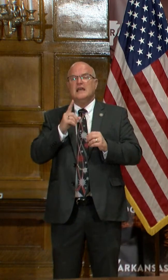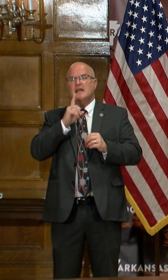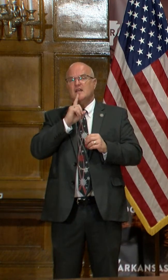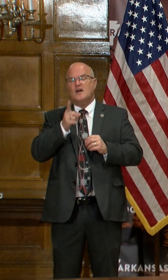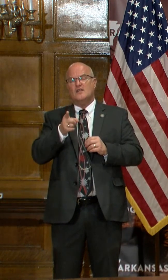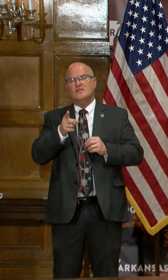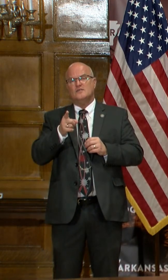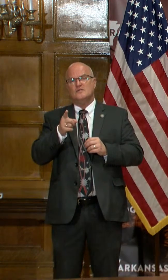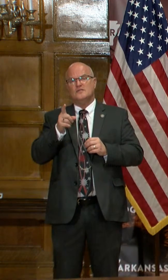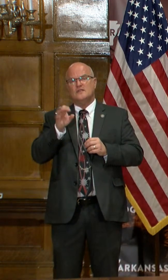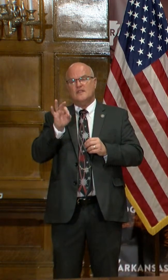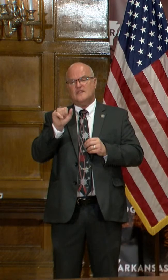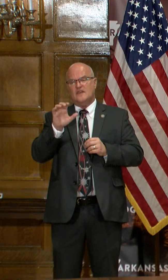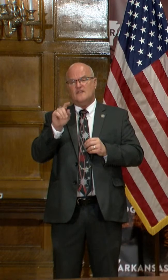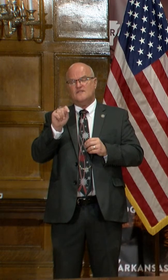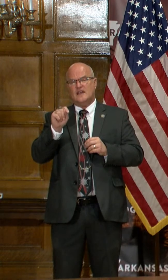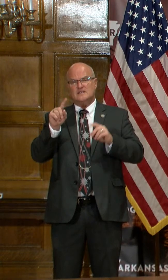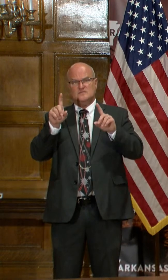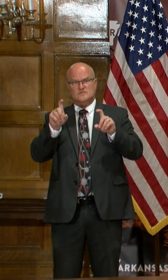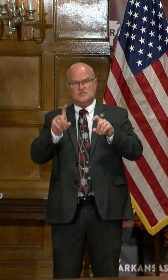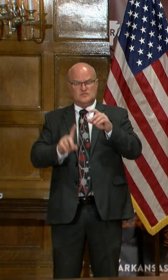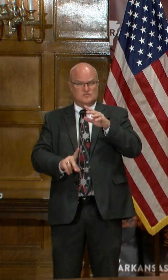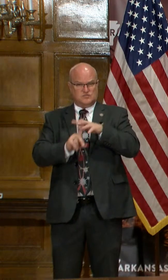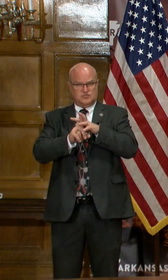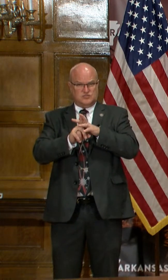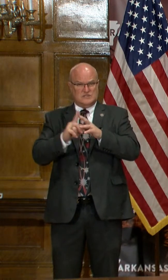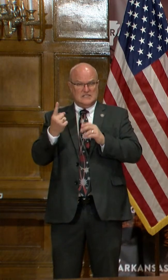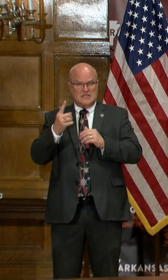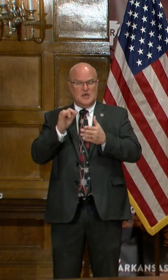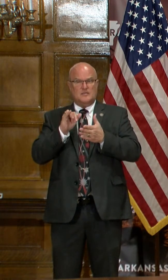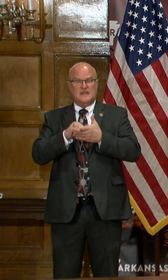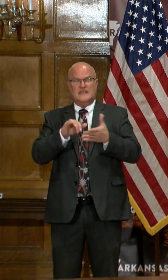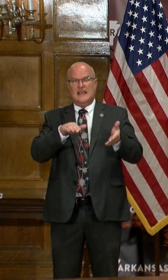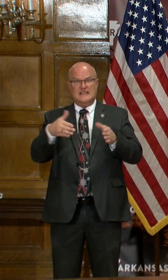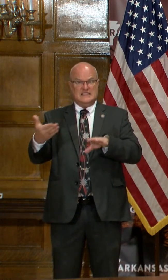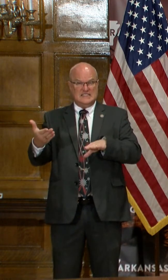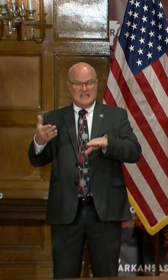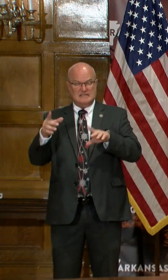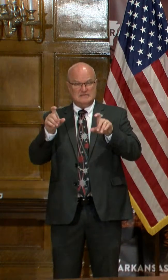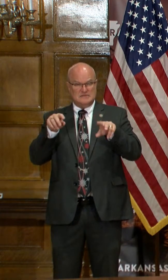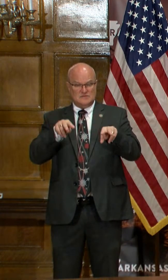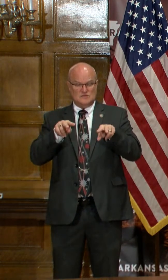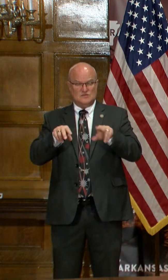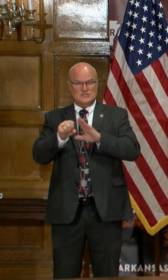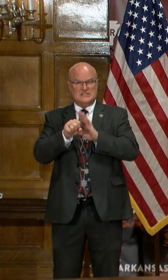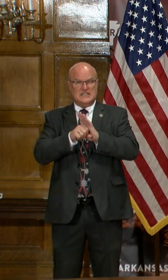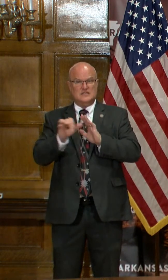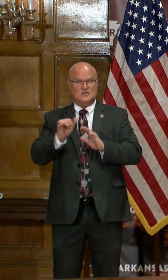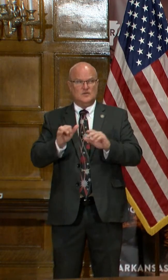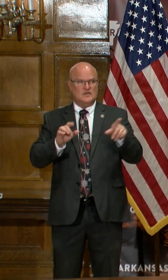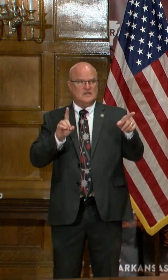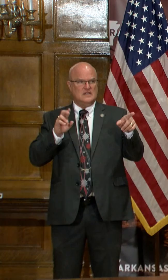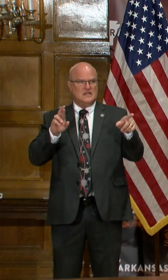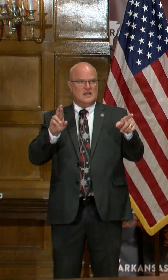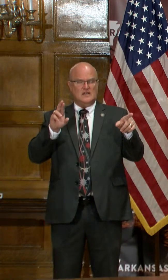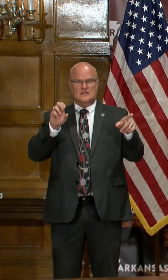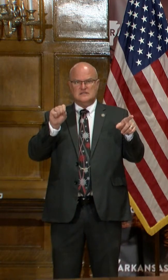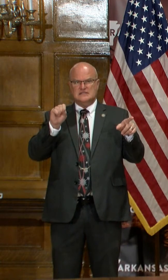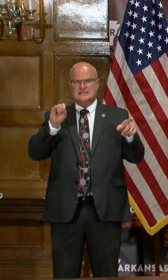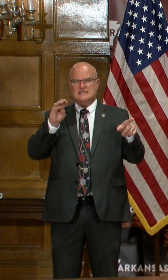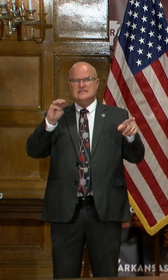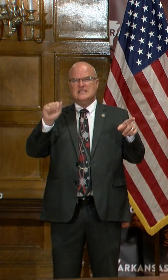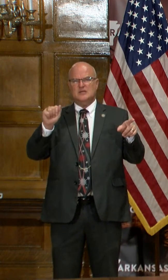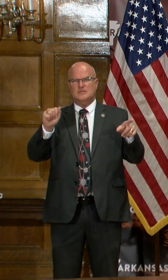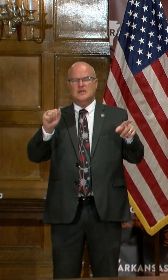machine reporting was brought to question. Is that something that's being looked at the state as well? Dr. Seema, I'm going to